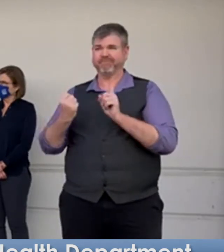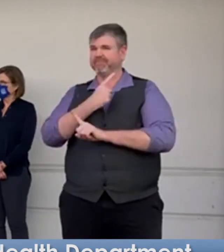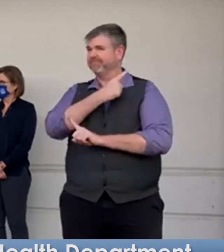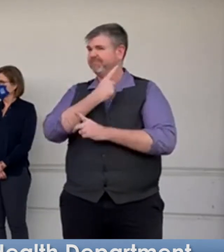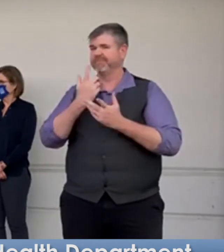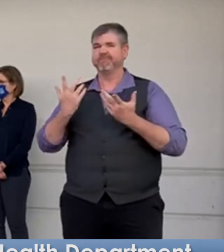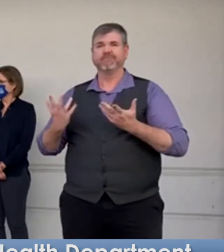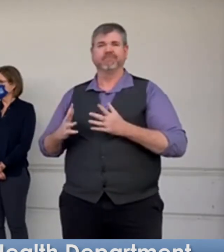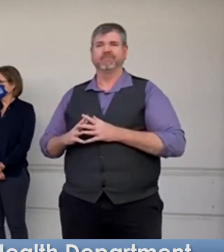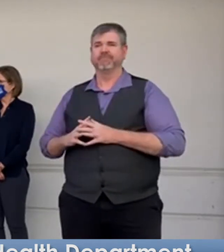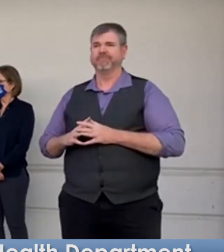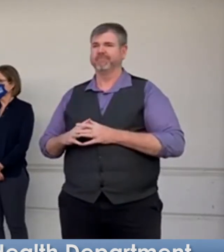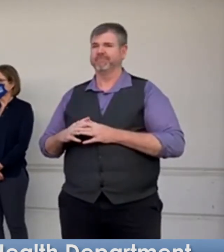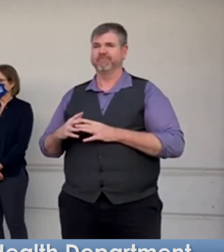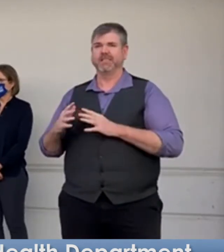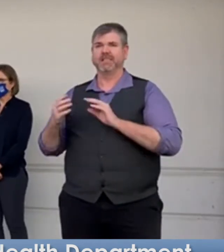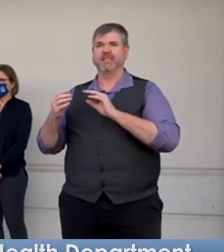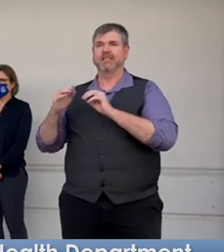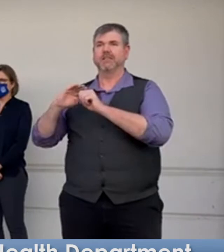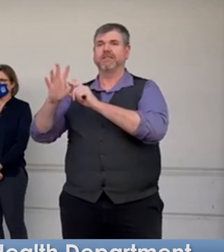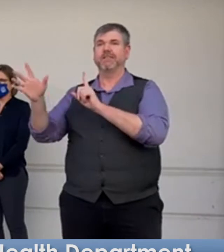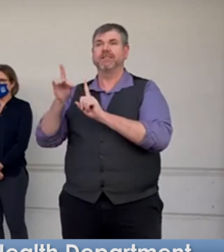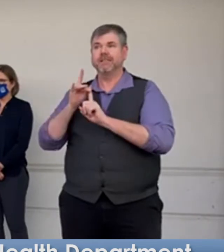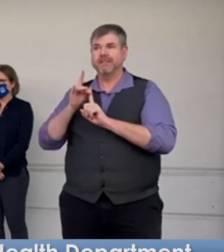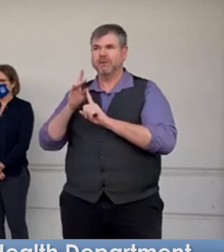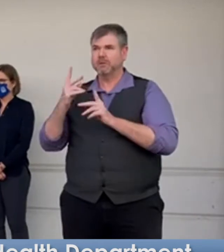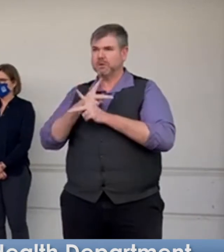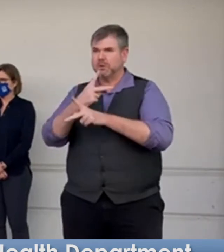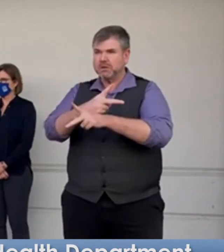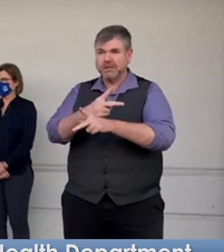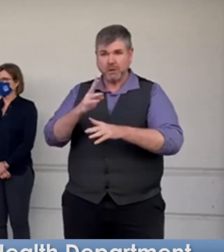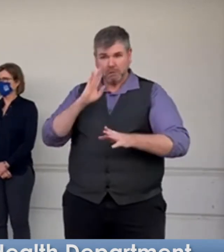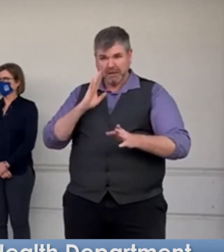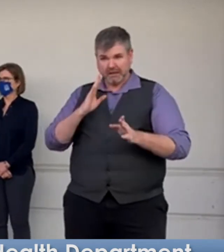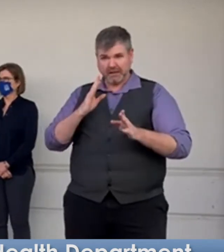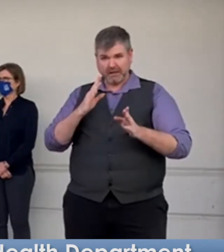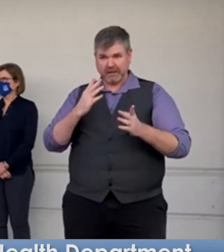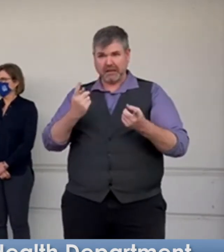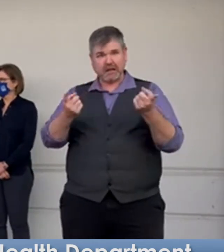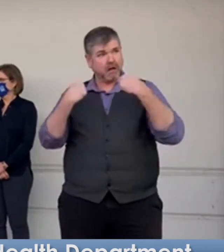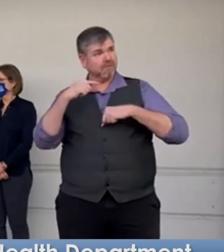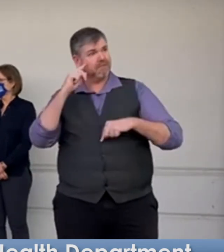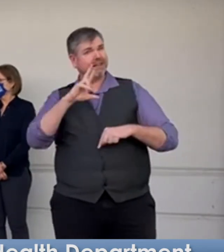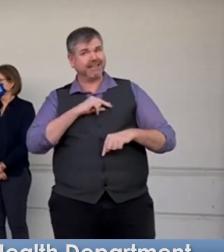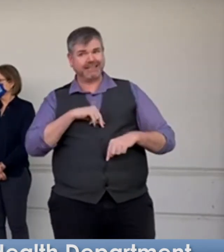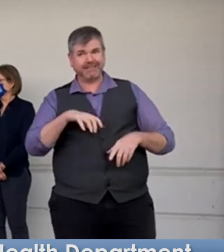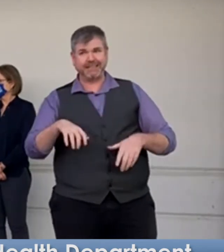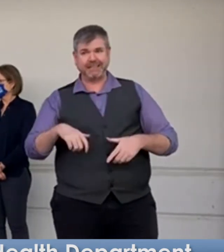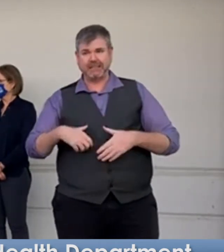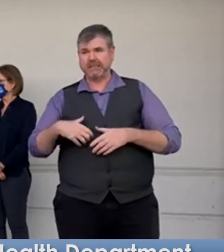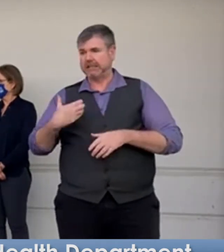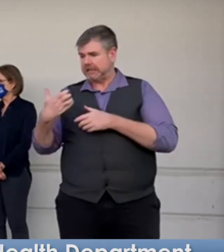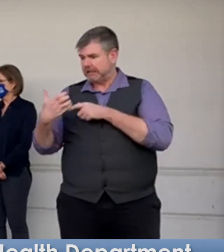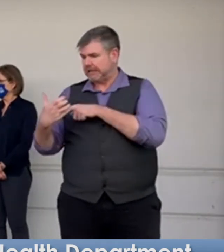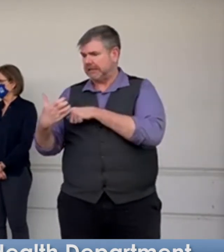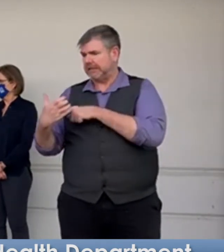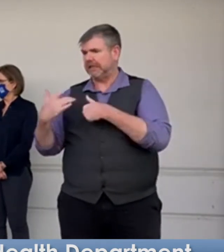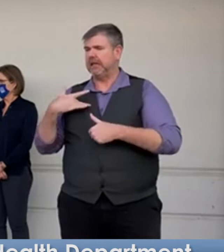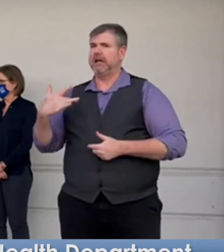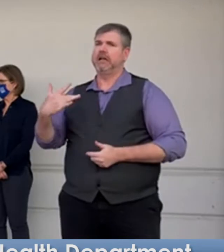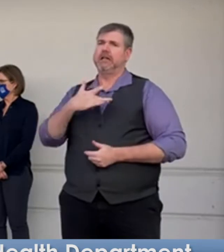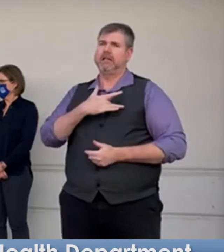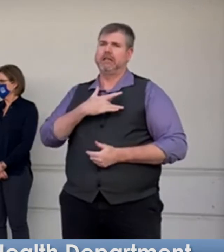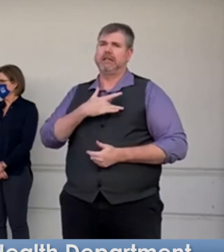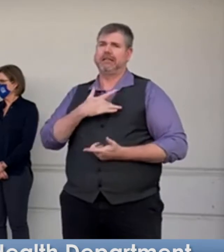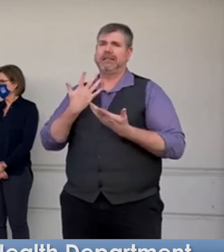for Thanksgiving? And I know it feels normal to people because they don't feel like we're a threat to each other because